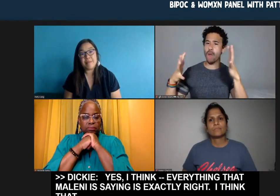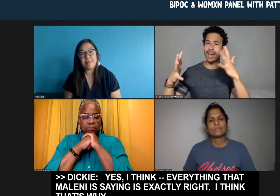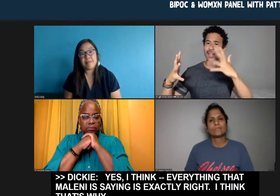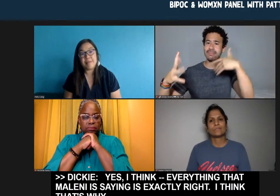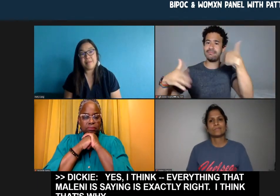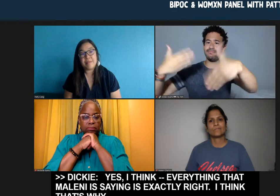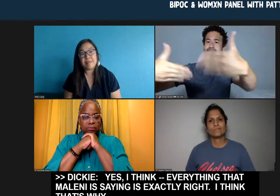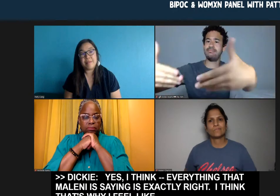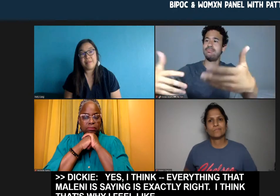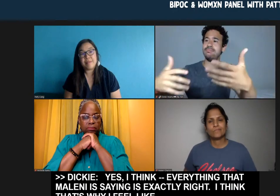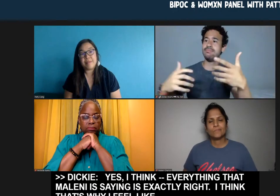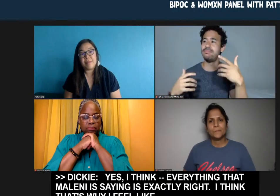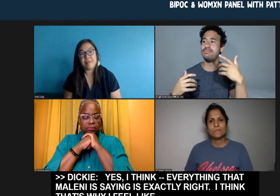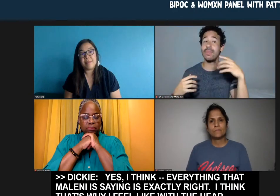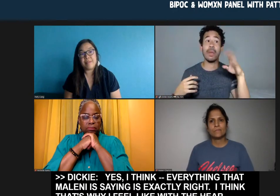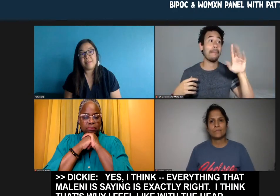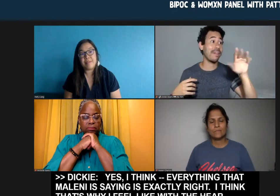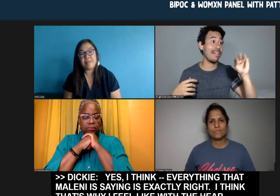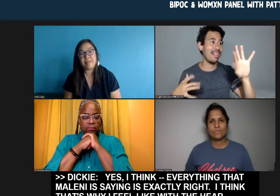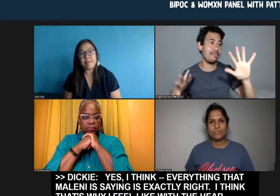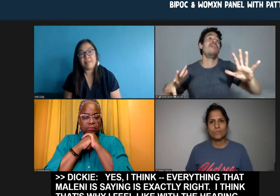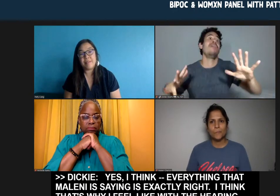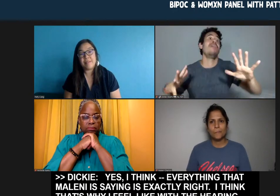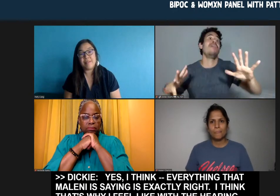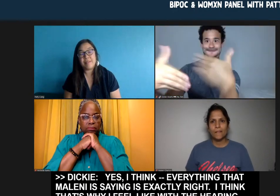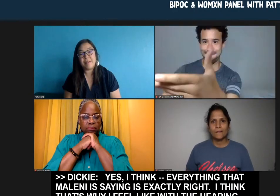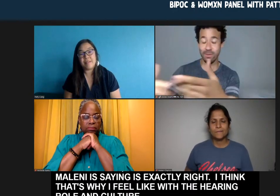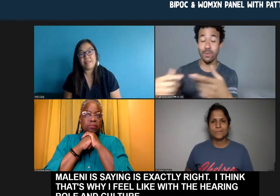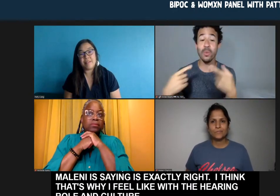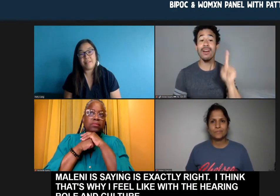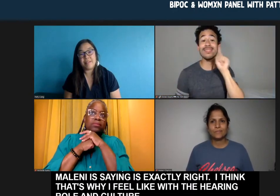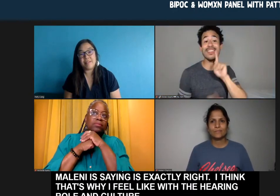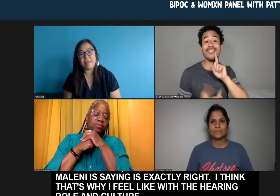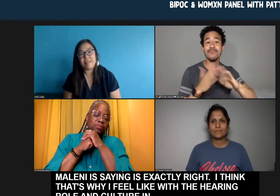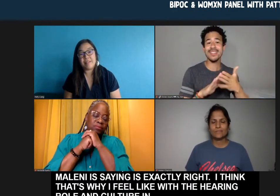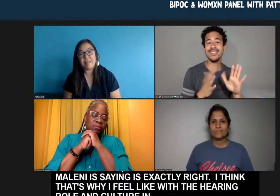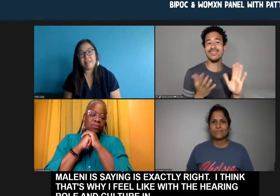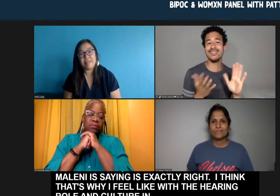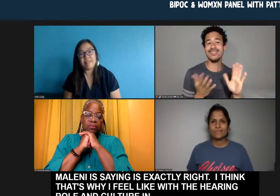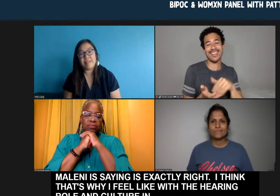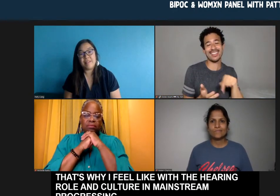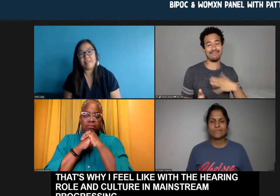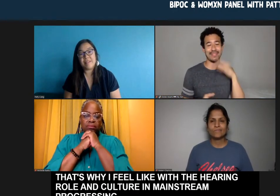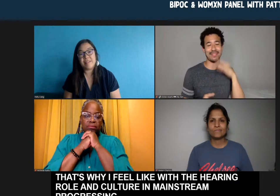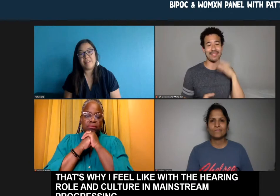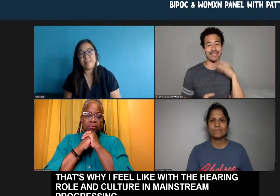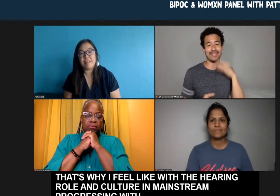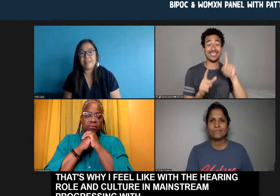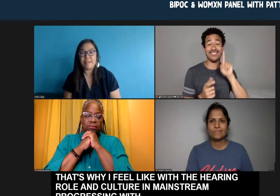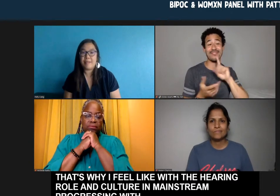world and hearing culture and mainstream, like, again, that's progressing with BLM. They've been shocked, but they've been moving forward. But the deaf